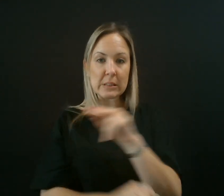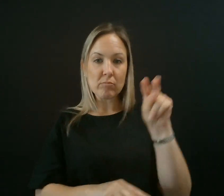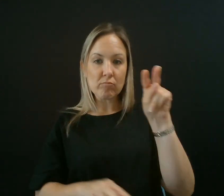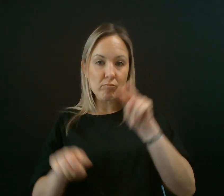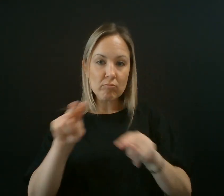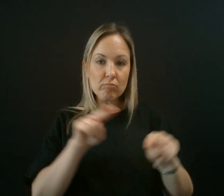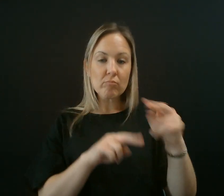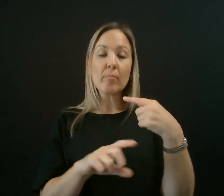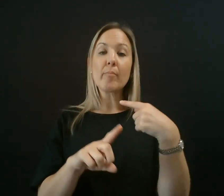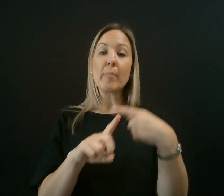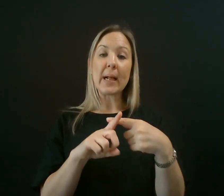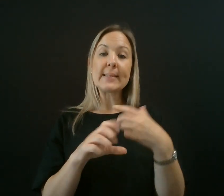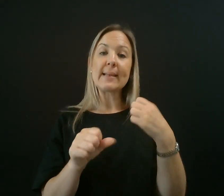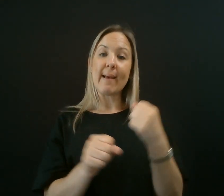to have